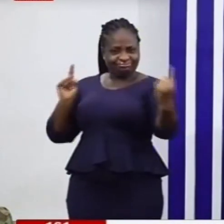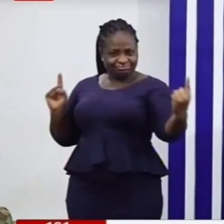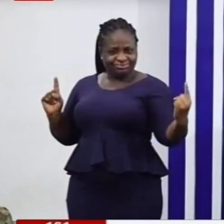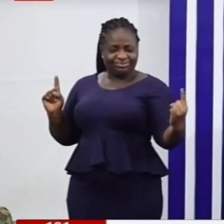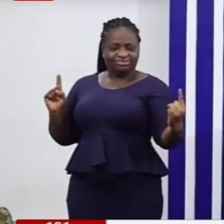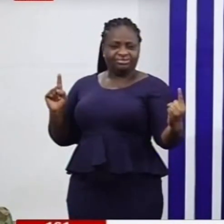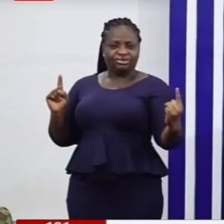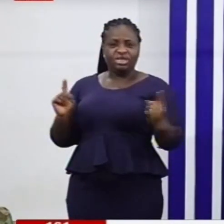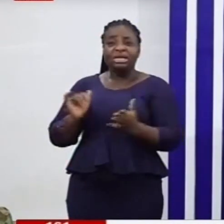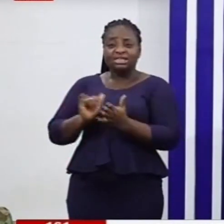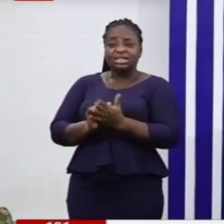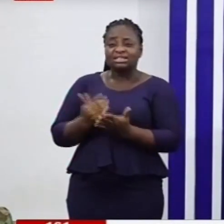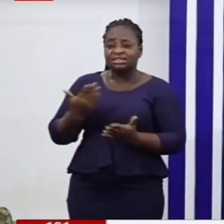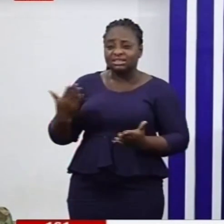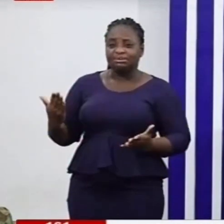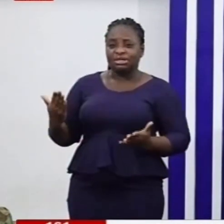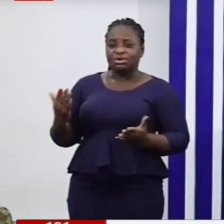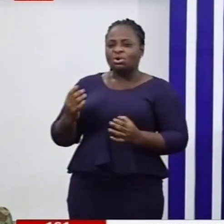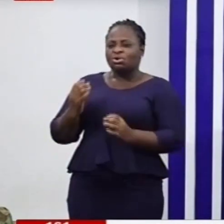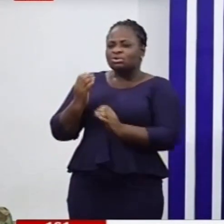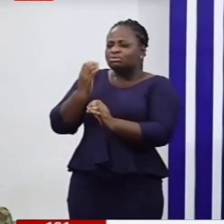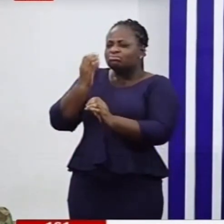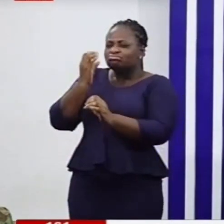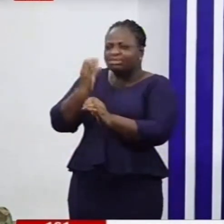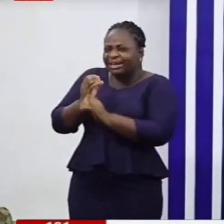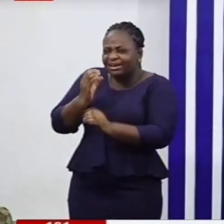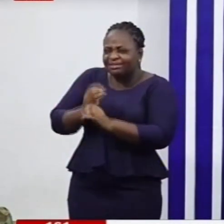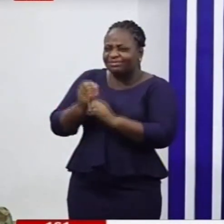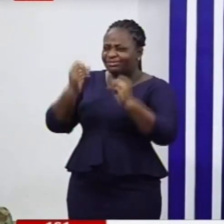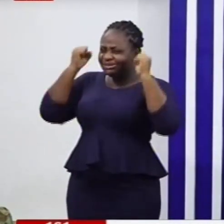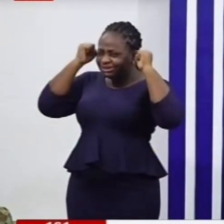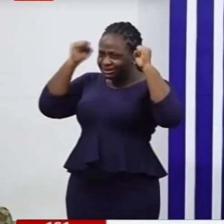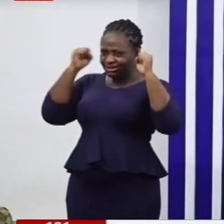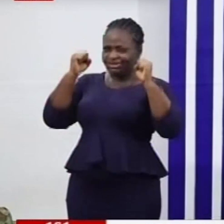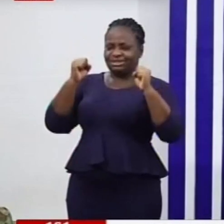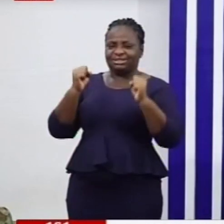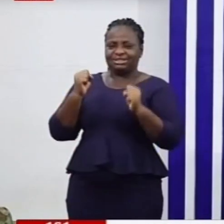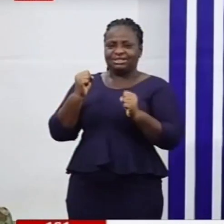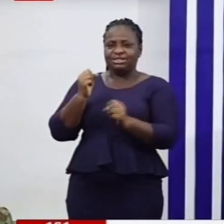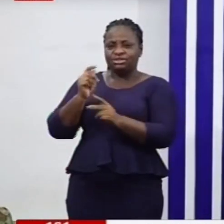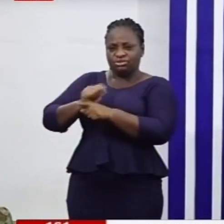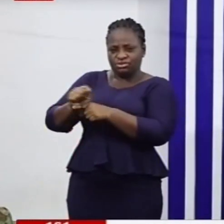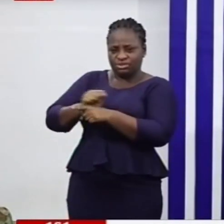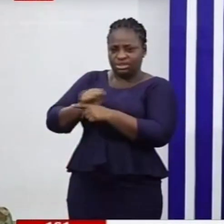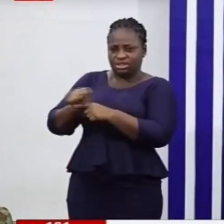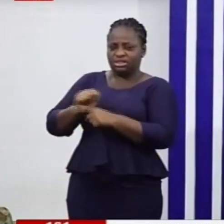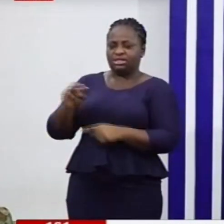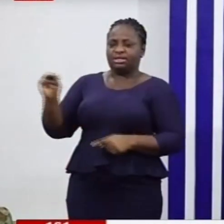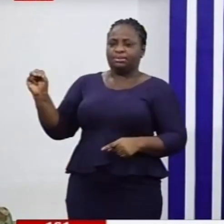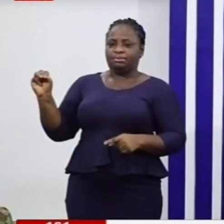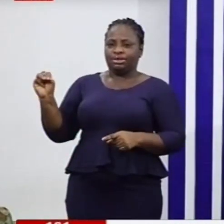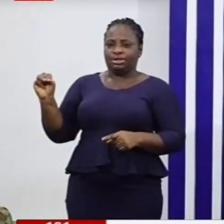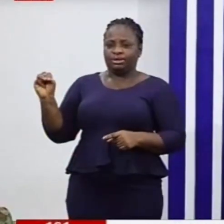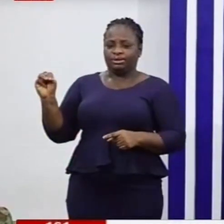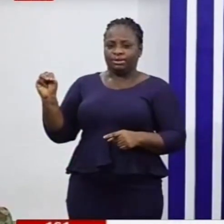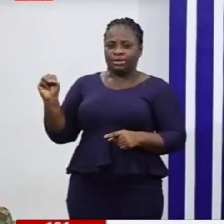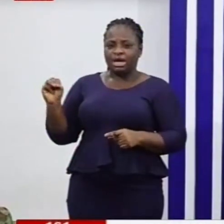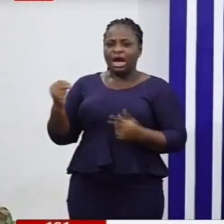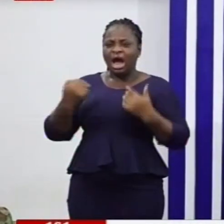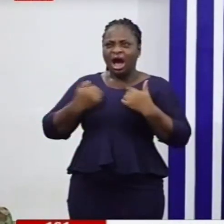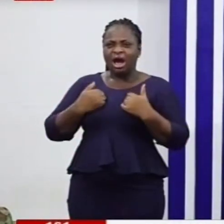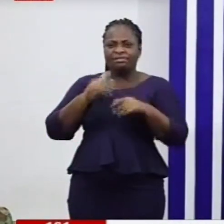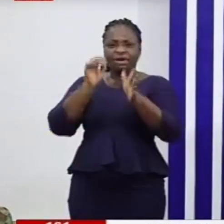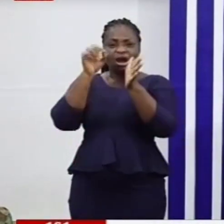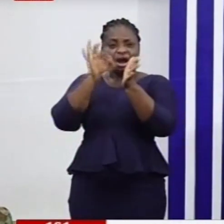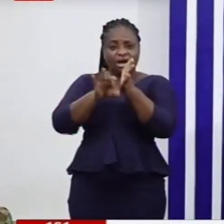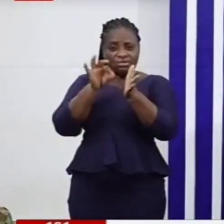distancing. And that is something that we are going to take very seriously. By keeping them also, what we are going to do is that we have done a headcount. We have the